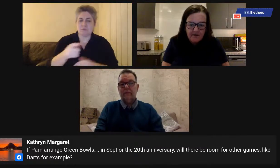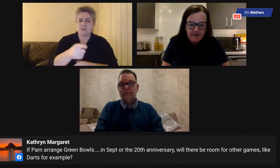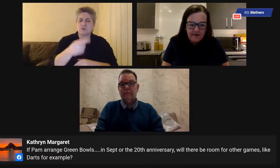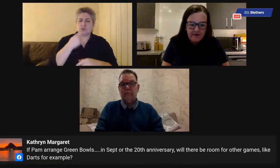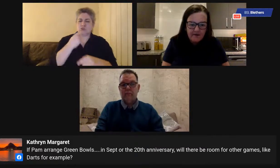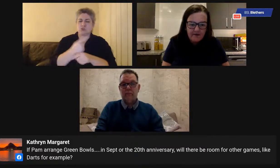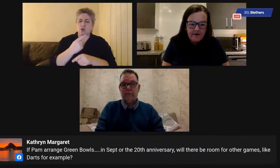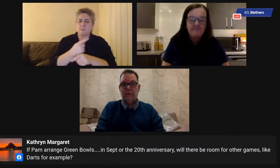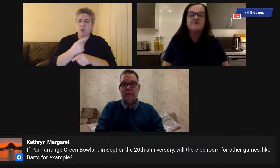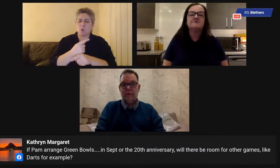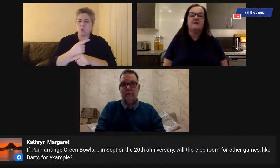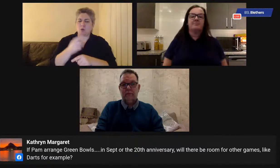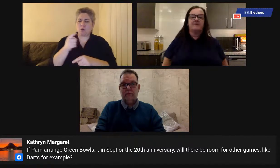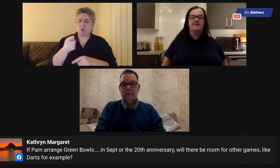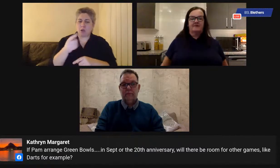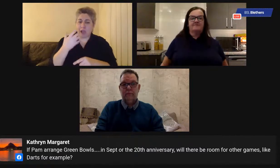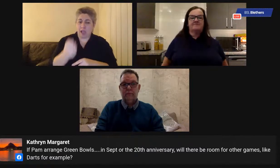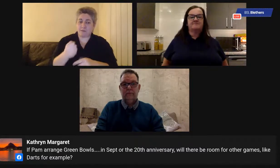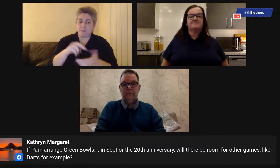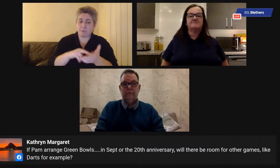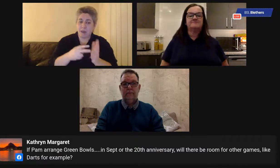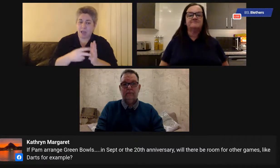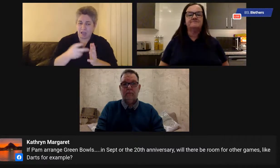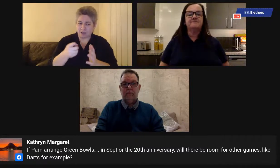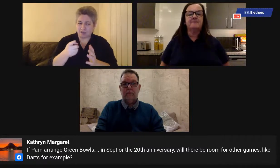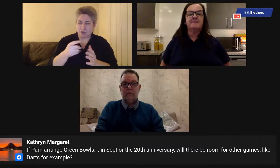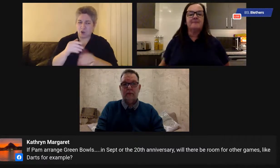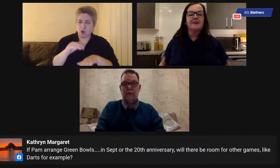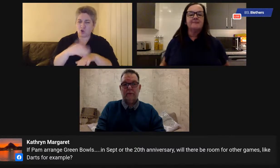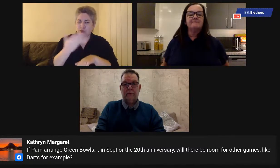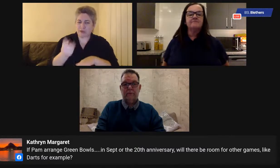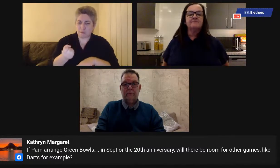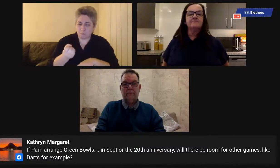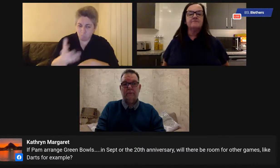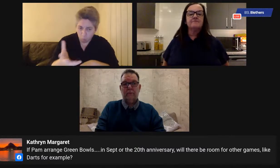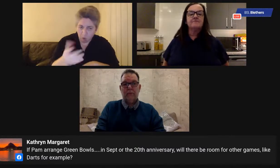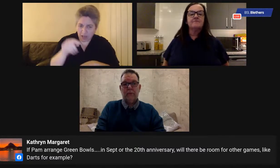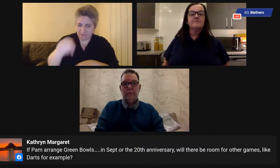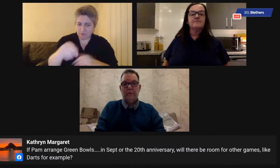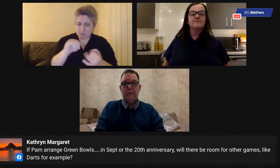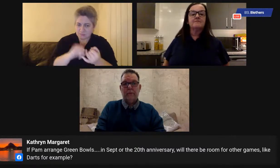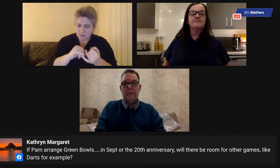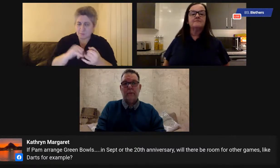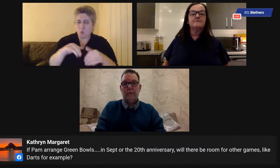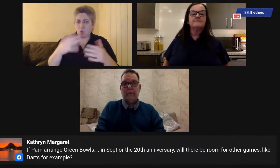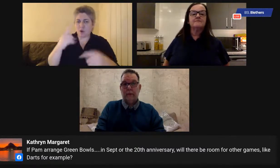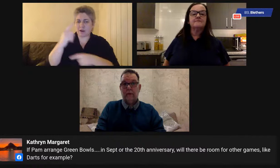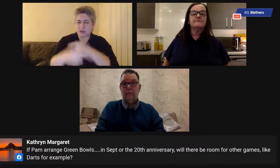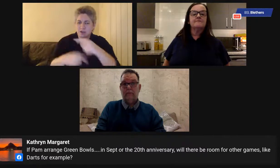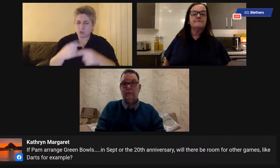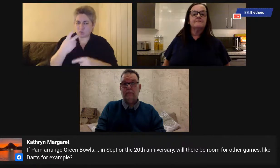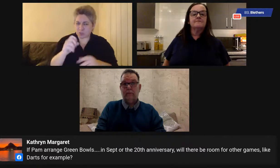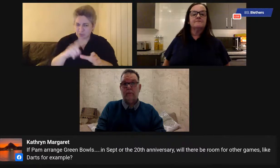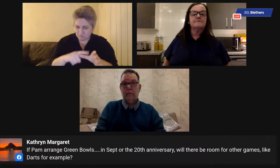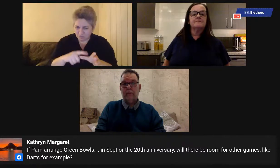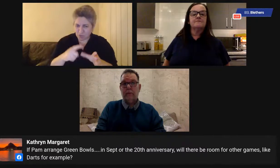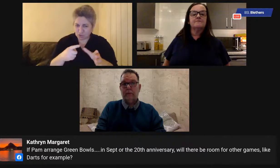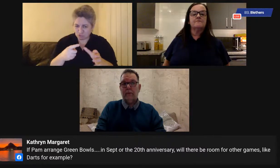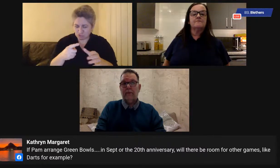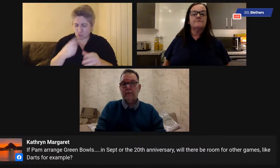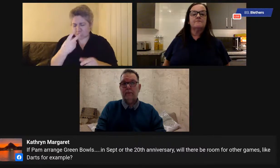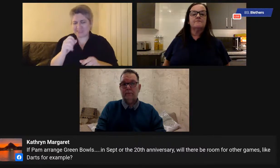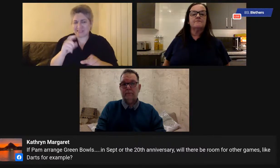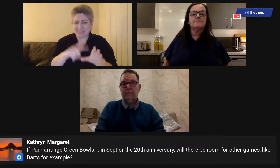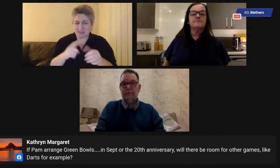If Pam arranges the Green Bowls in September or the 20th anniversary, will there be room for other games